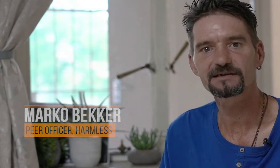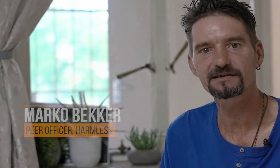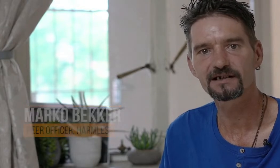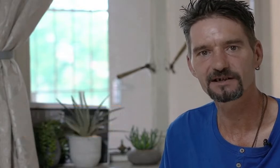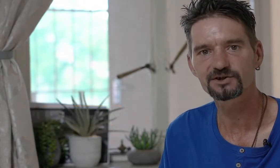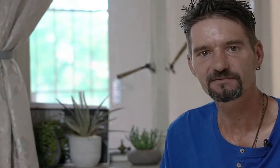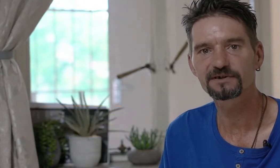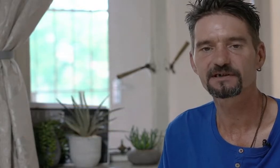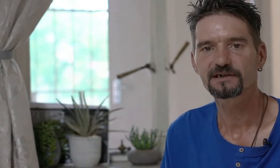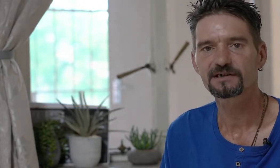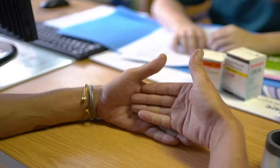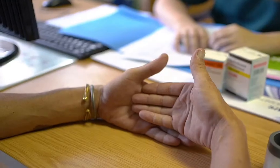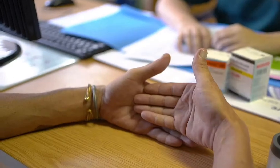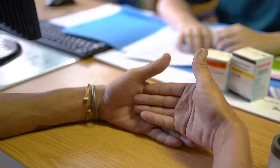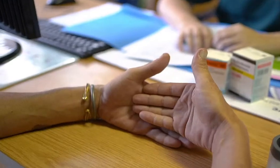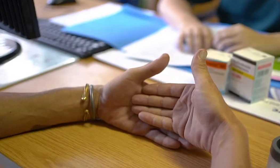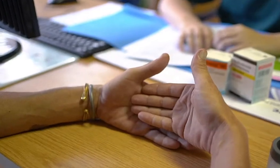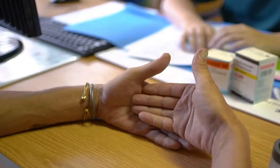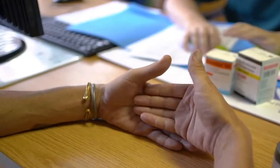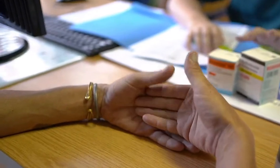and HIV.